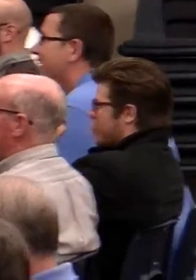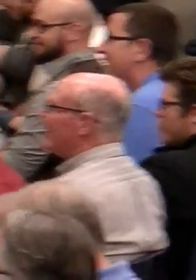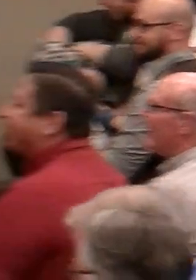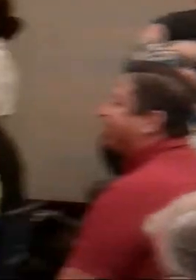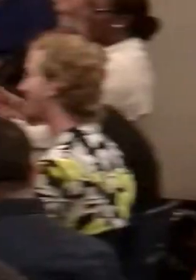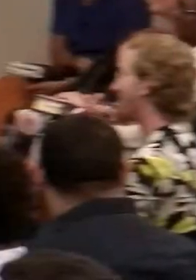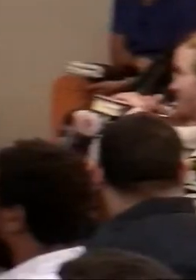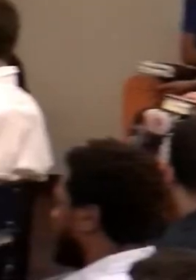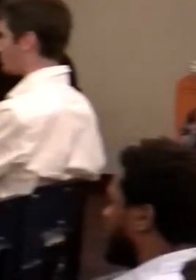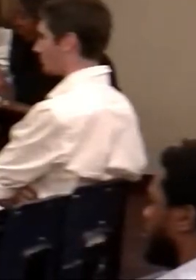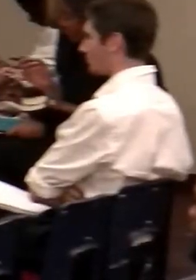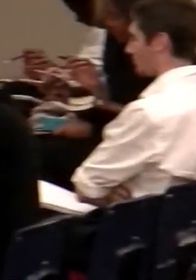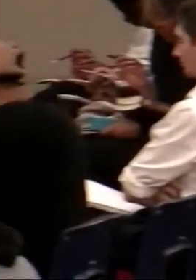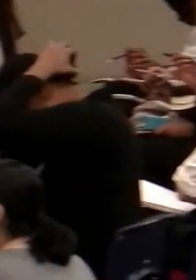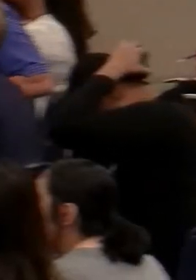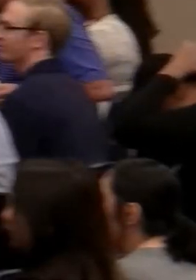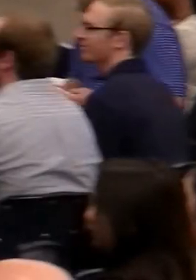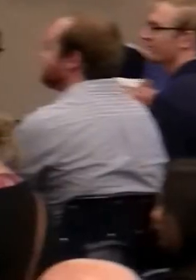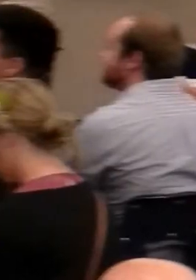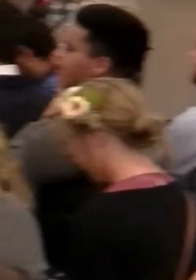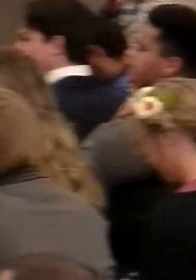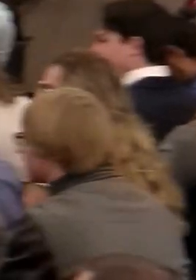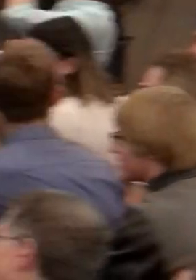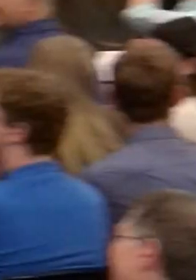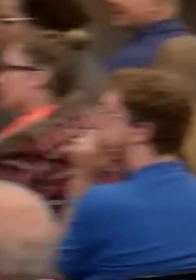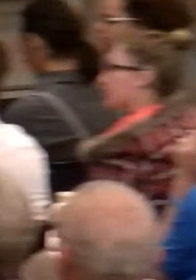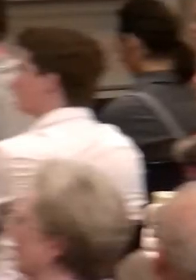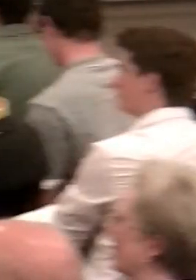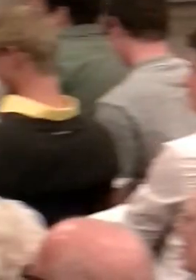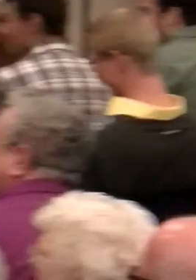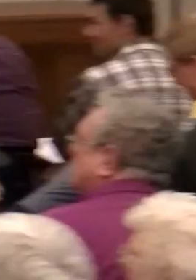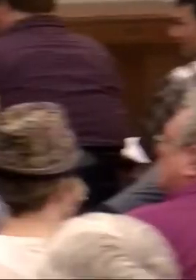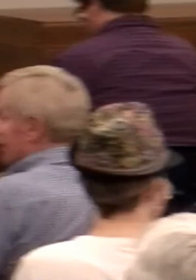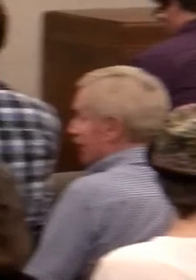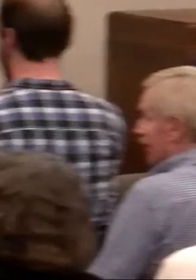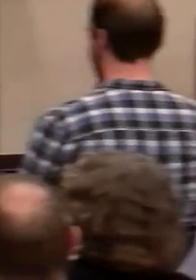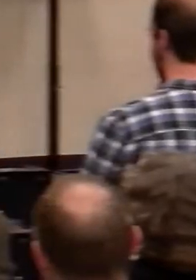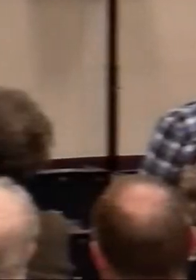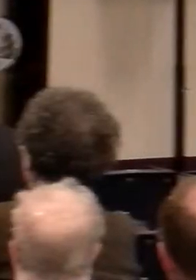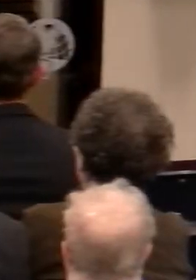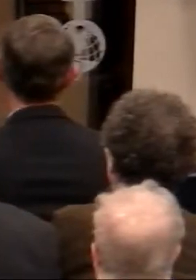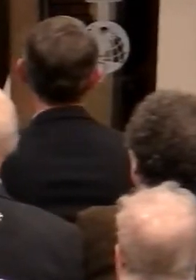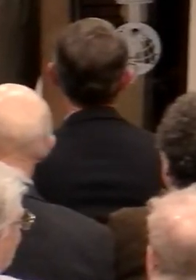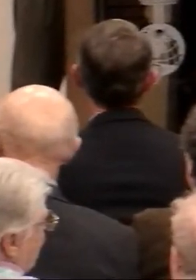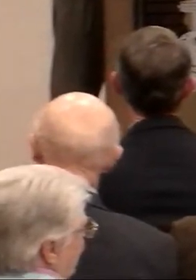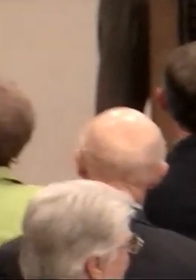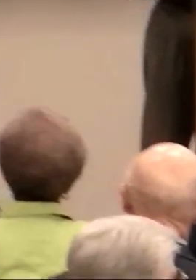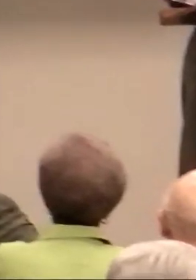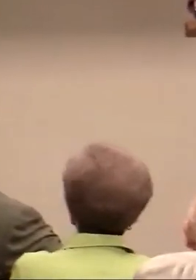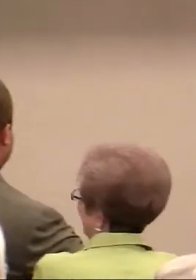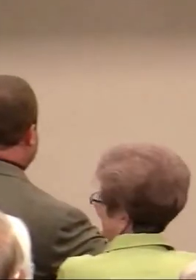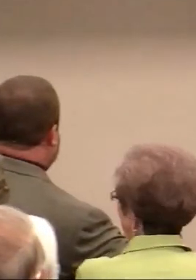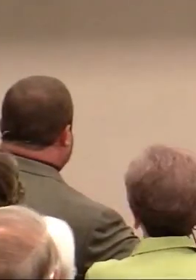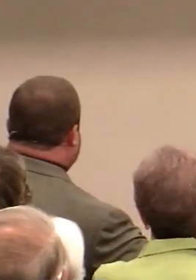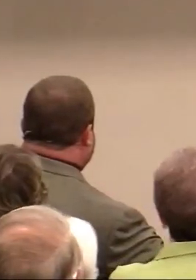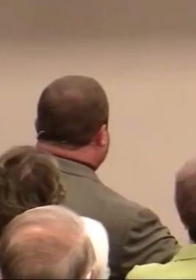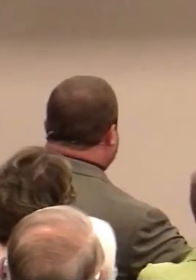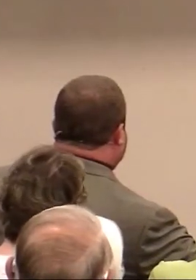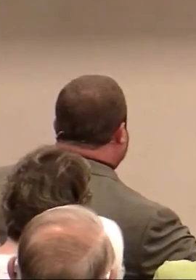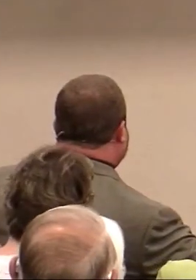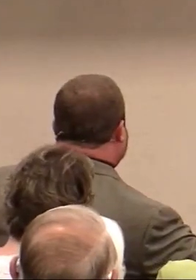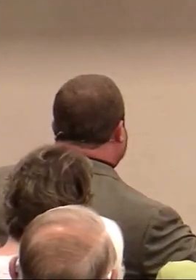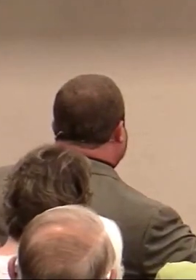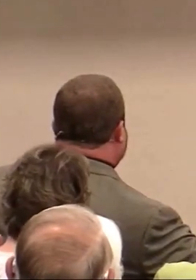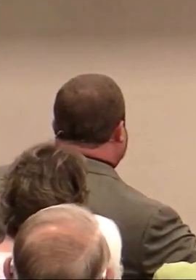We are so pleased that you're able to be with us this morning. They really are a delightful family. As I